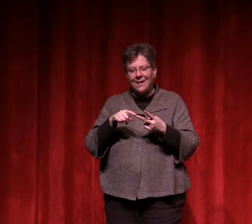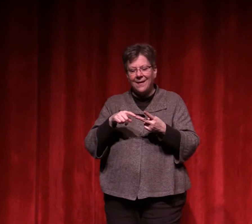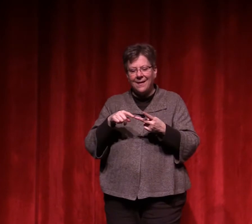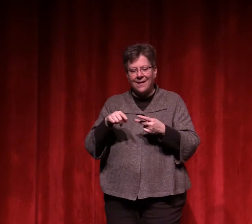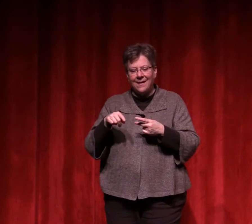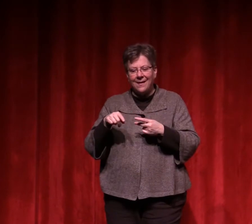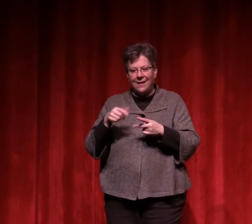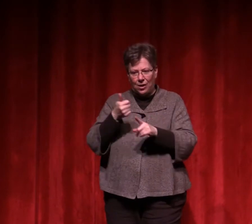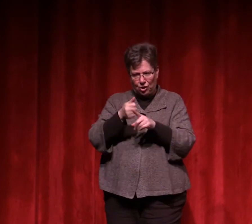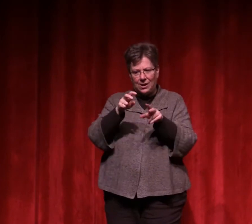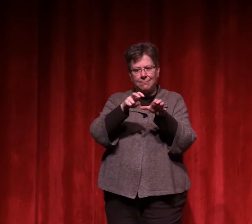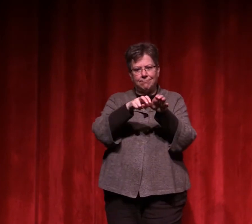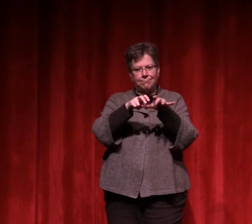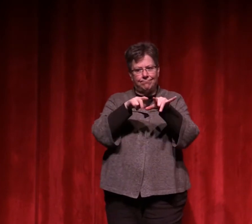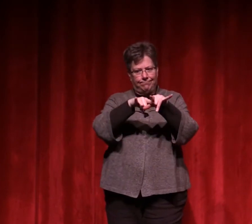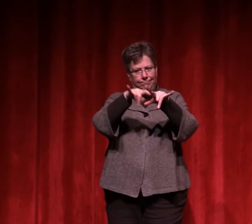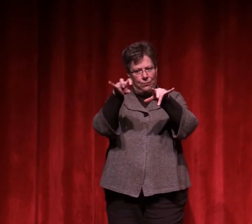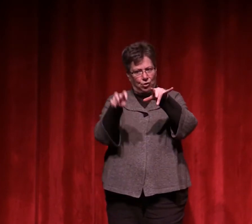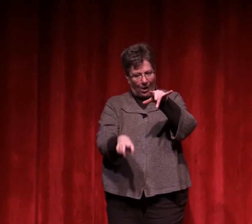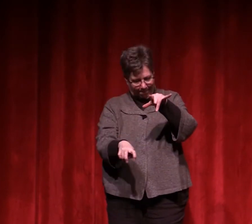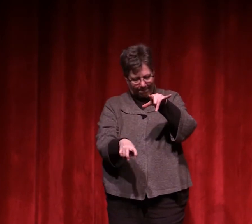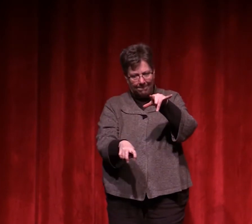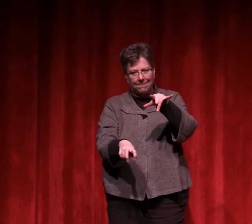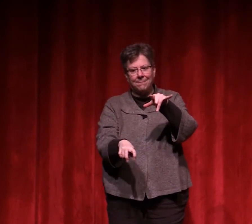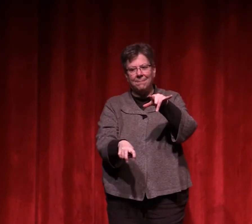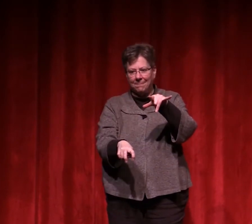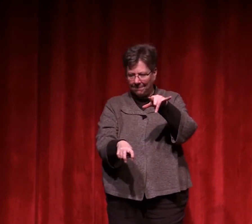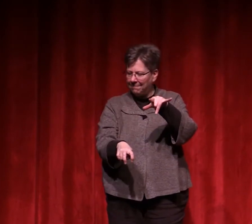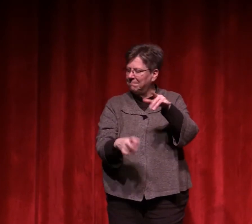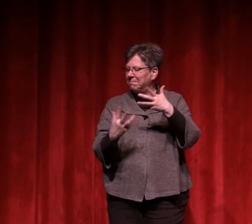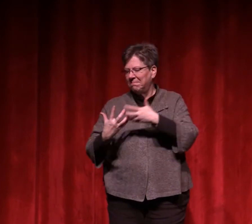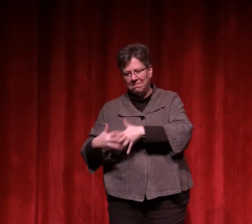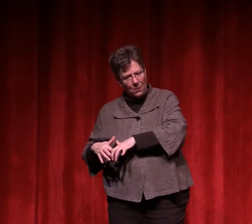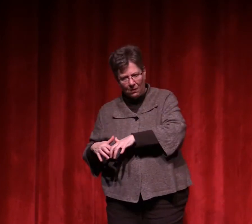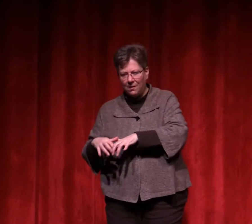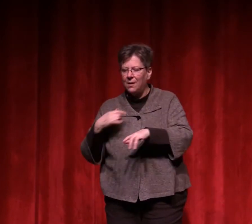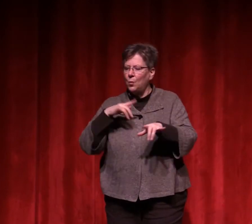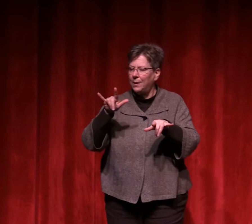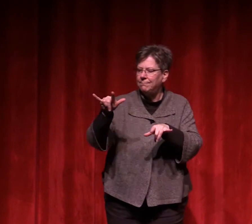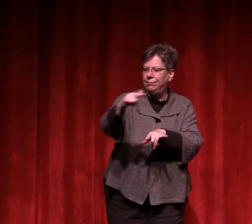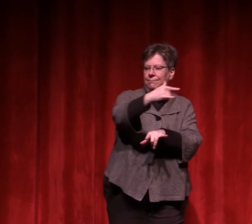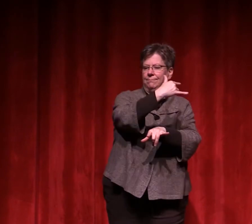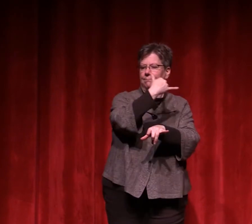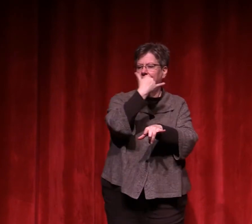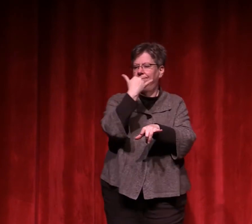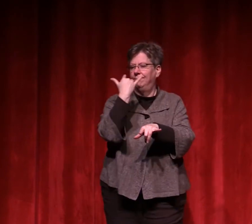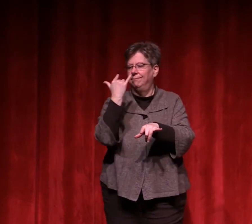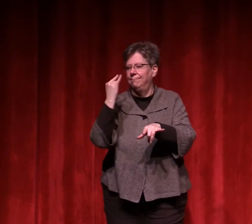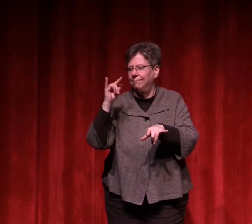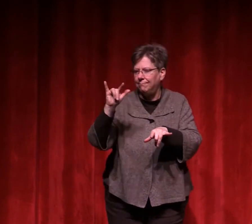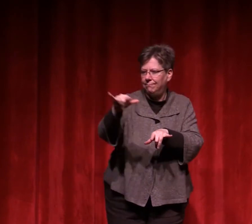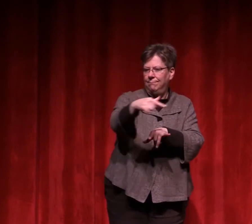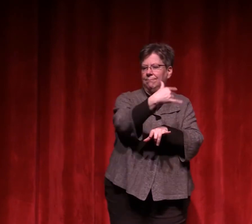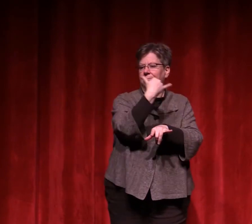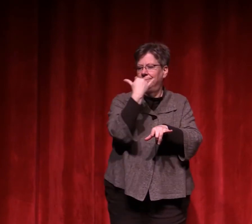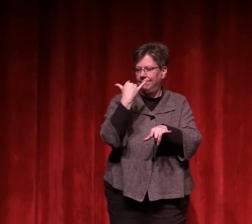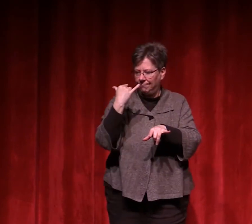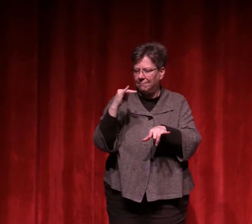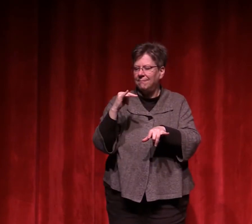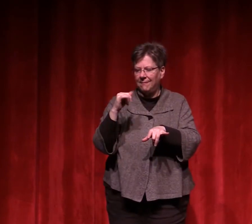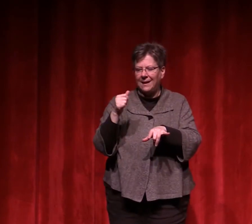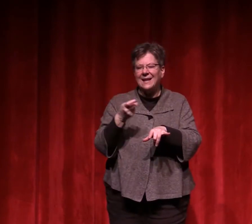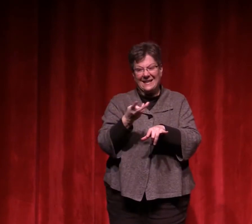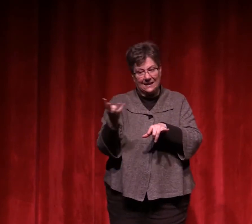So she came out and landed, and everything went off beautifully. And we made a few more passes because there was several